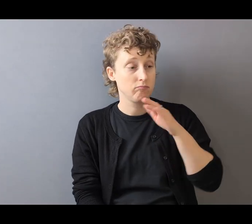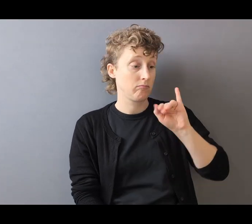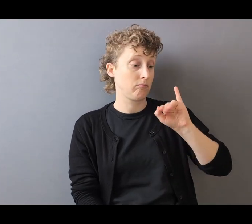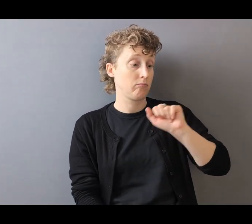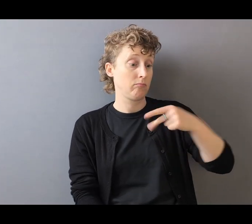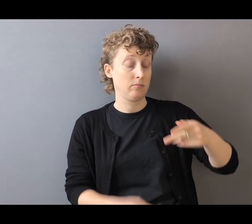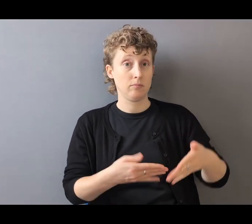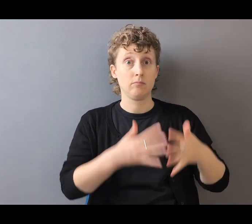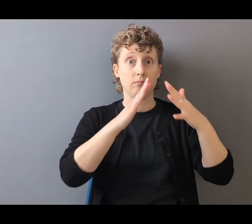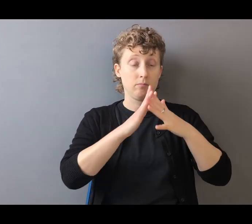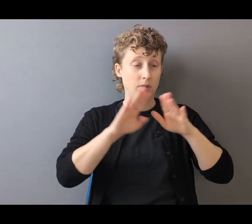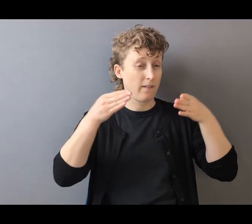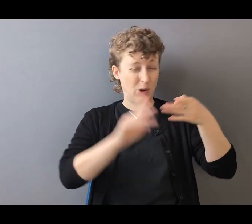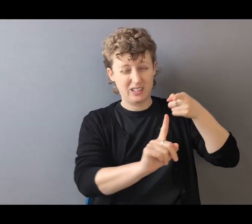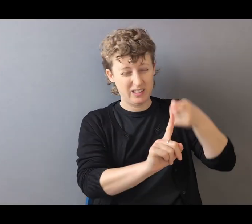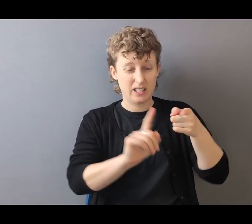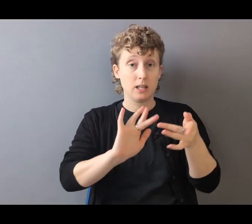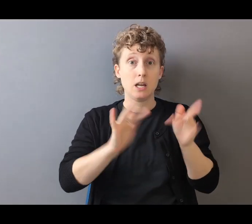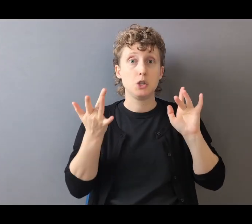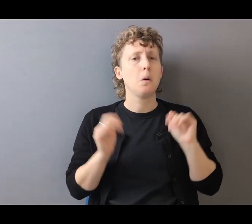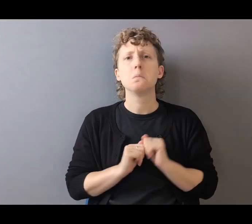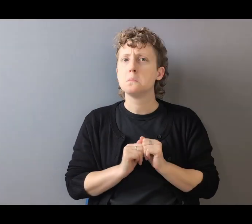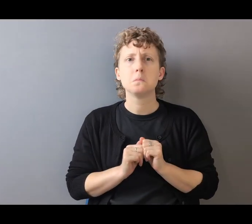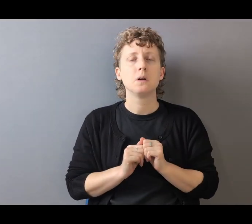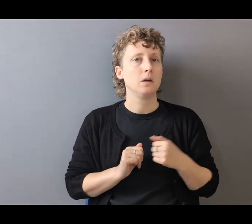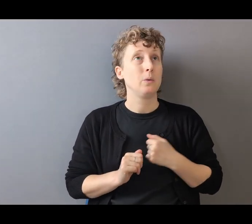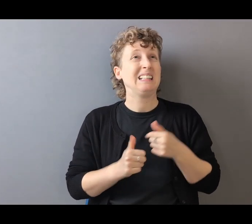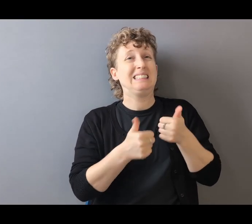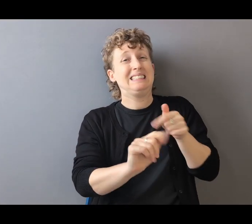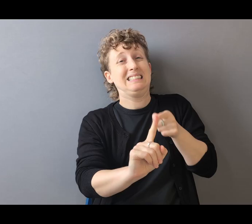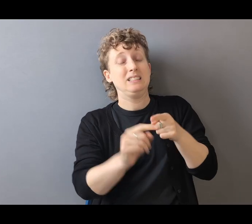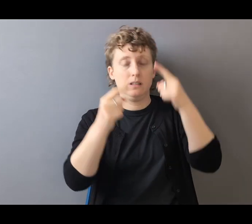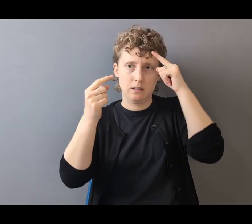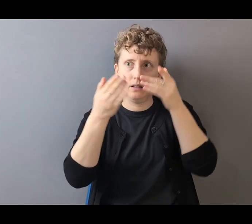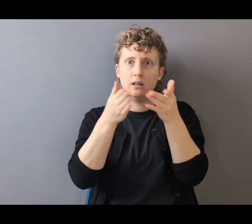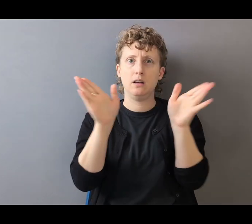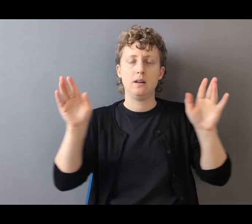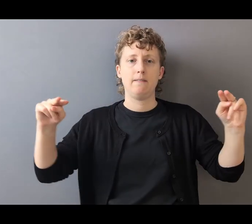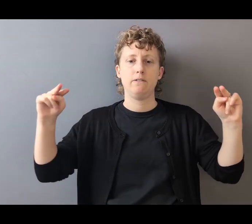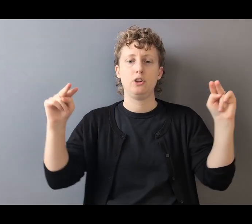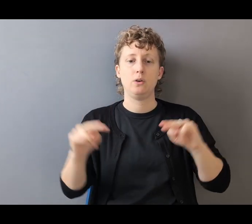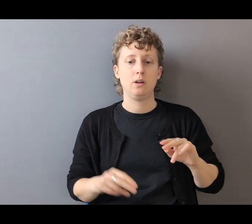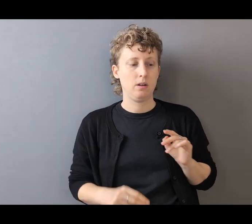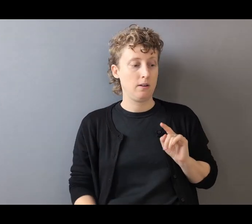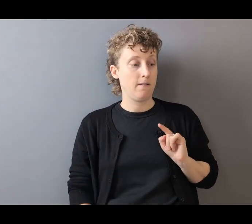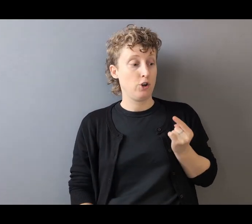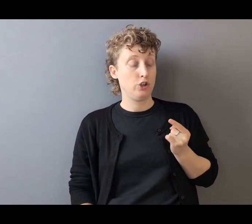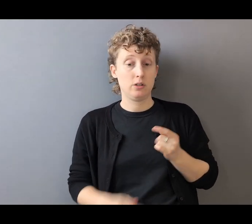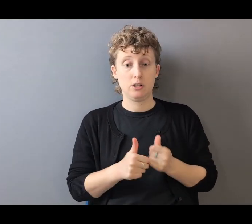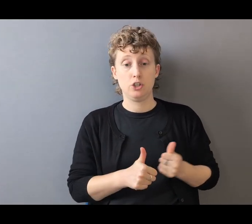We wanted to be kind of a holistic view on this. We haven't really succeeded on that, but our first chair of the Global Leadership Council was Jay Cardinali